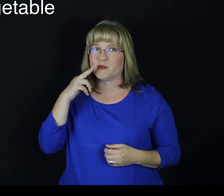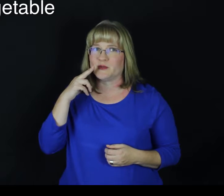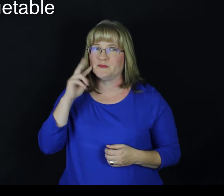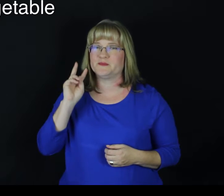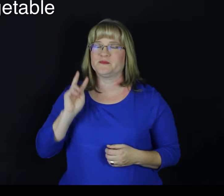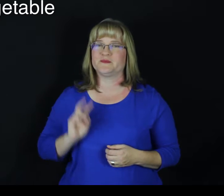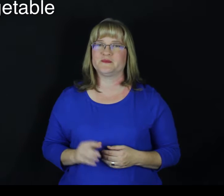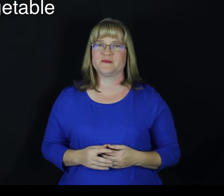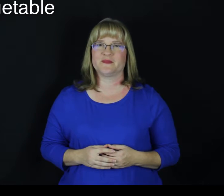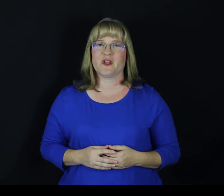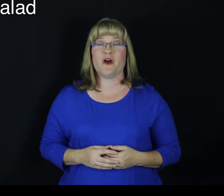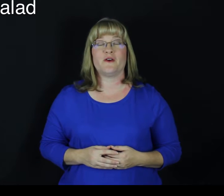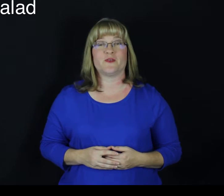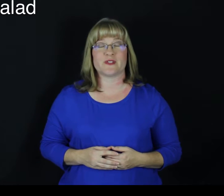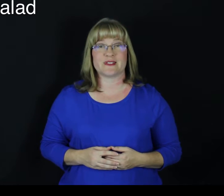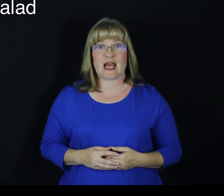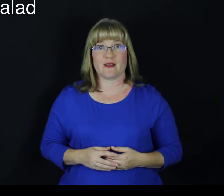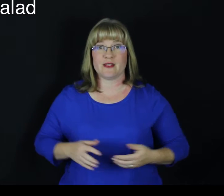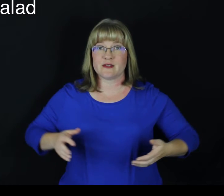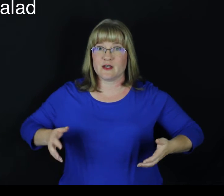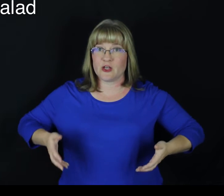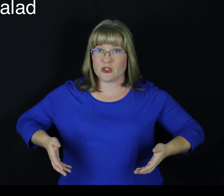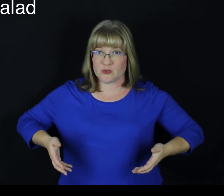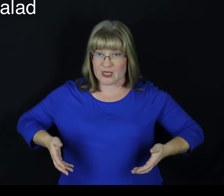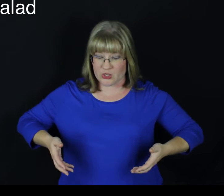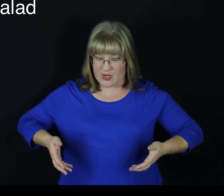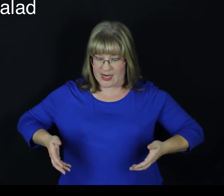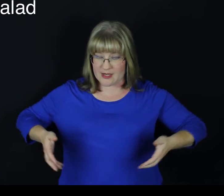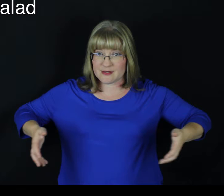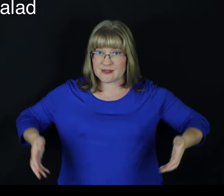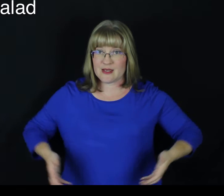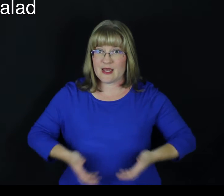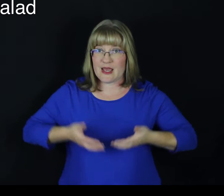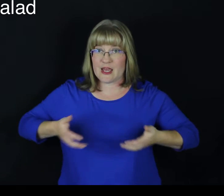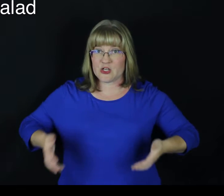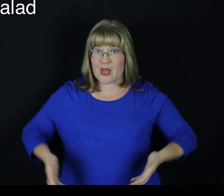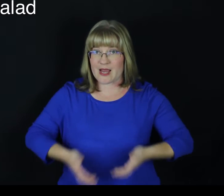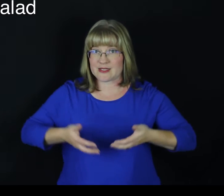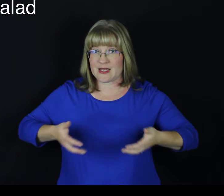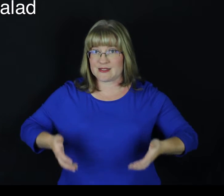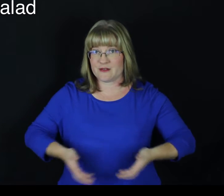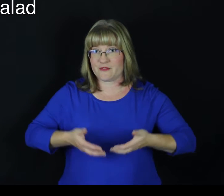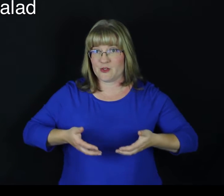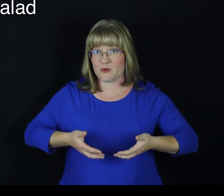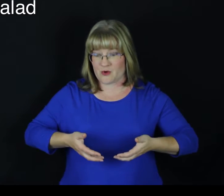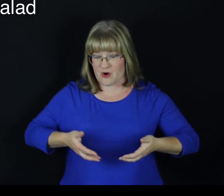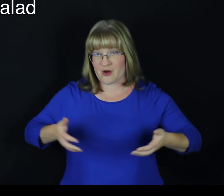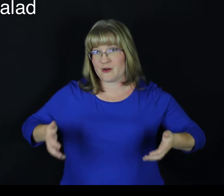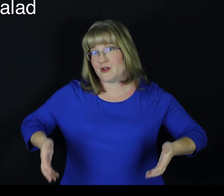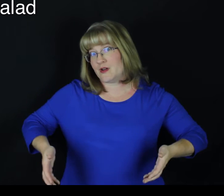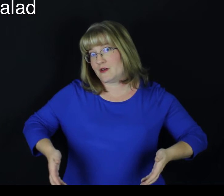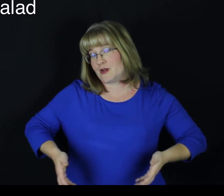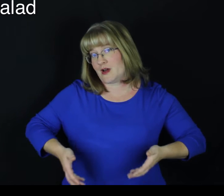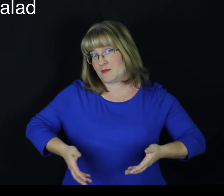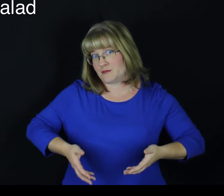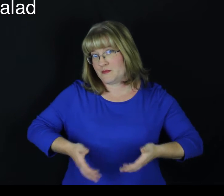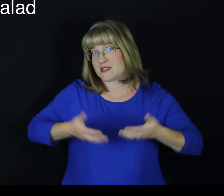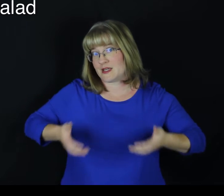Vegetable. For salad, you take your hands and you act as if you are mixing